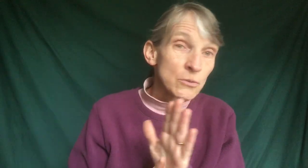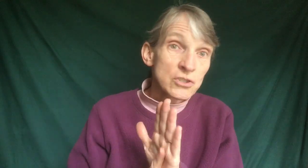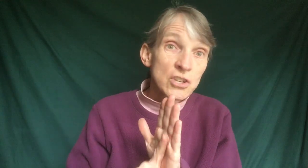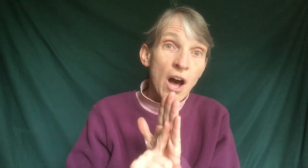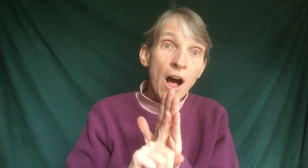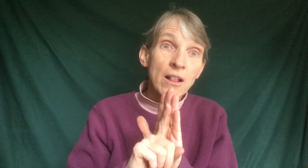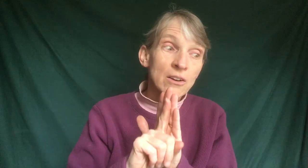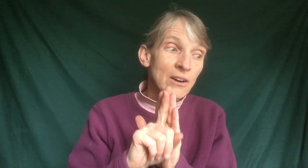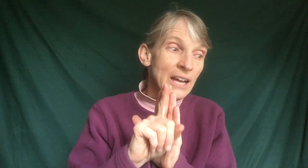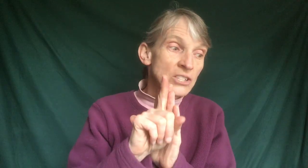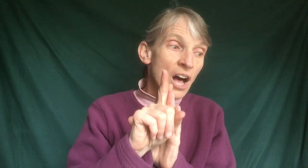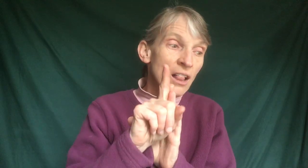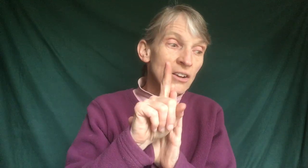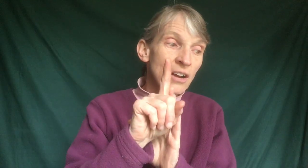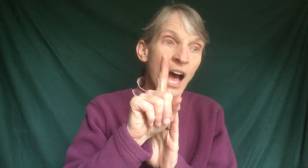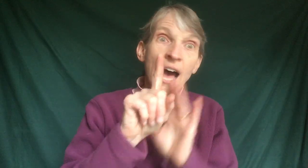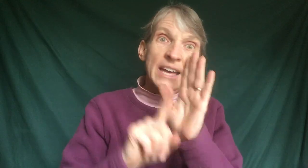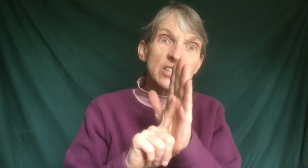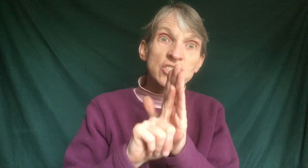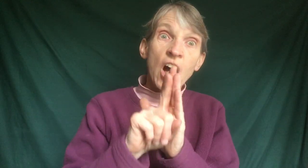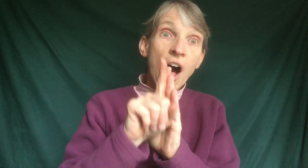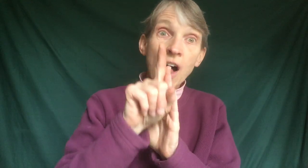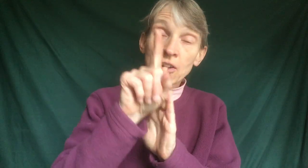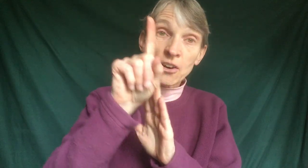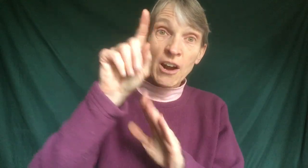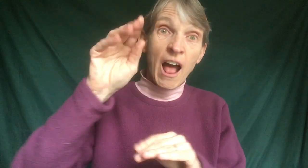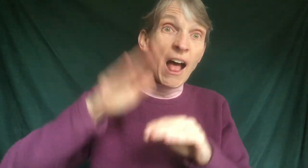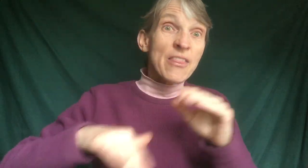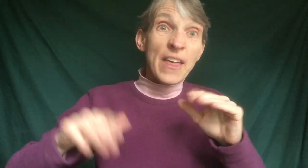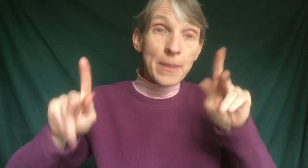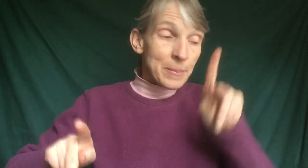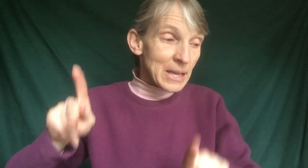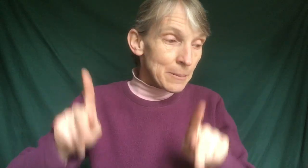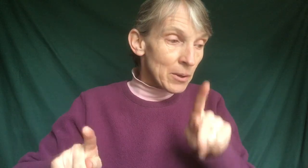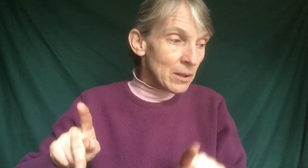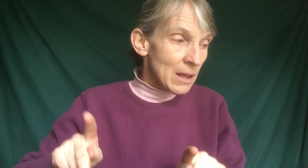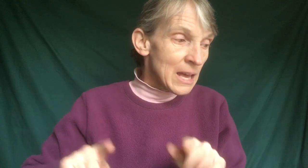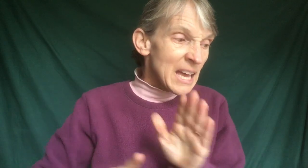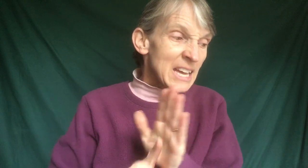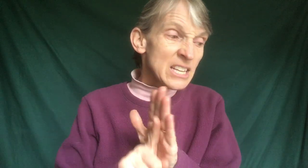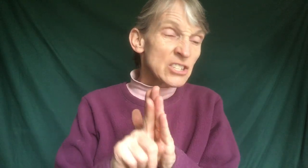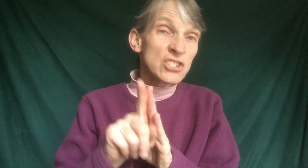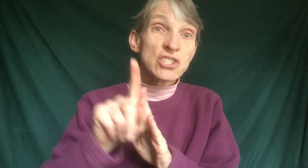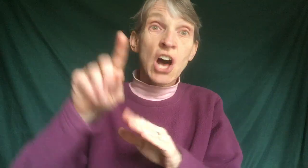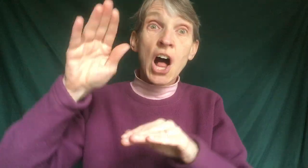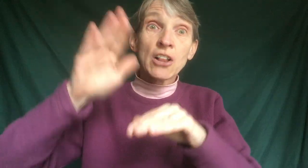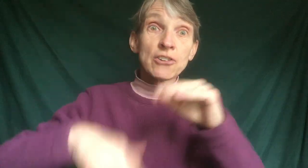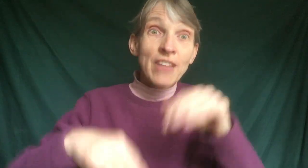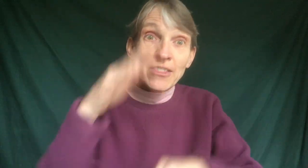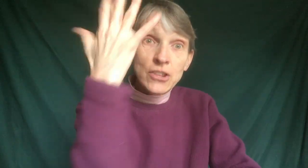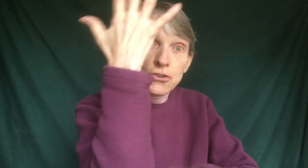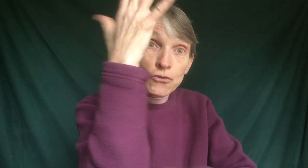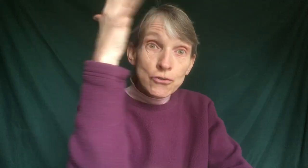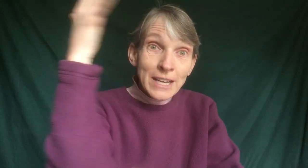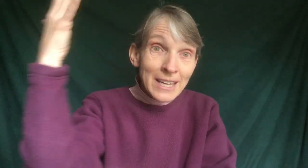grows taller and taller. It is taller than the people. It is taller than the